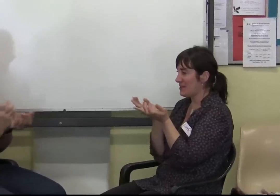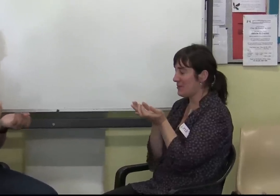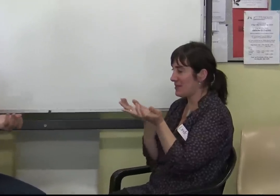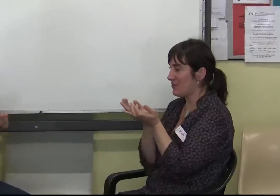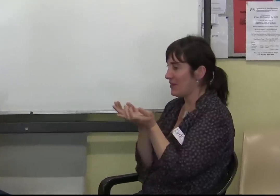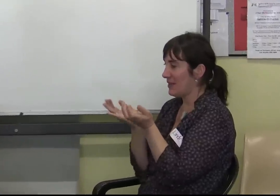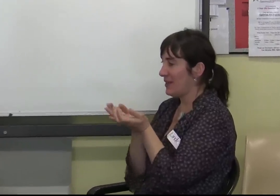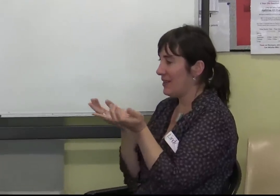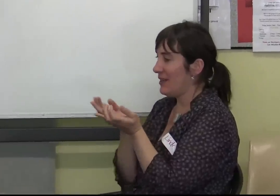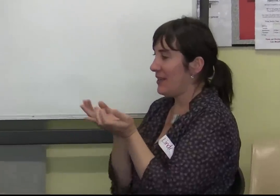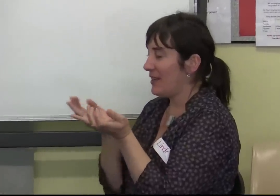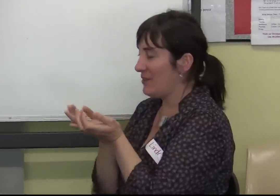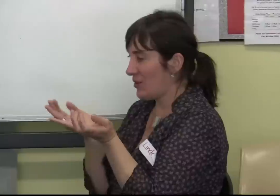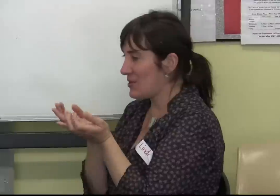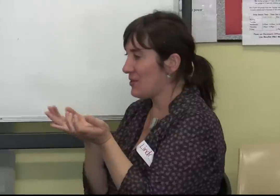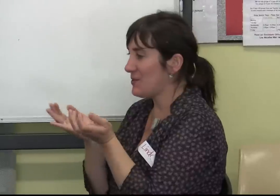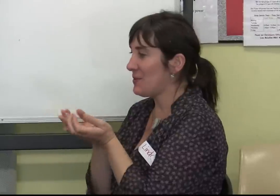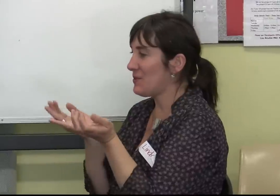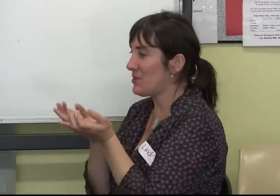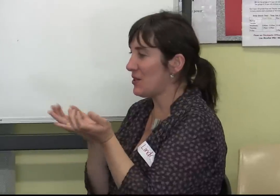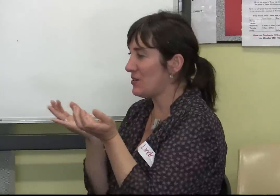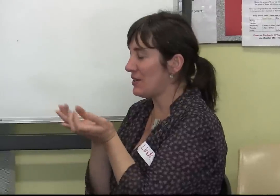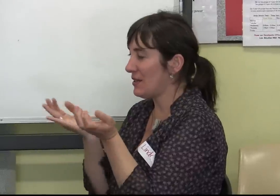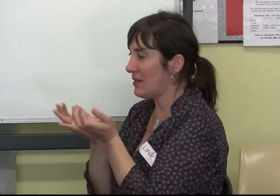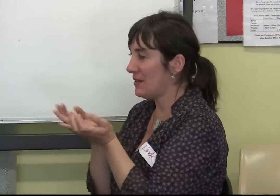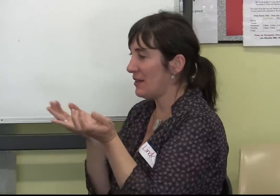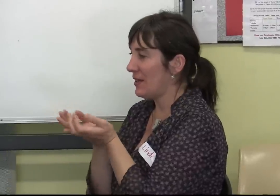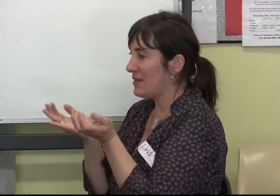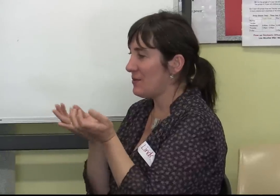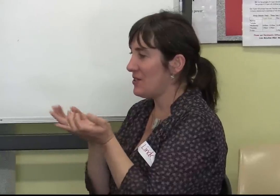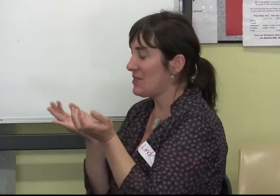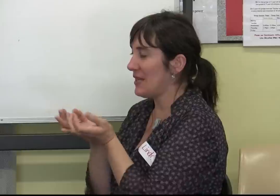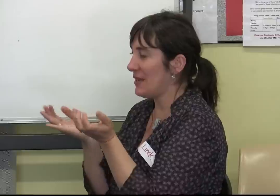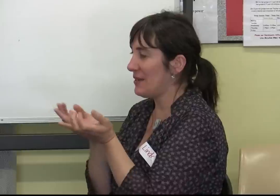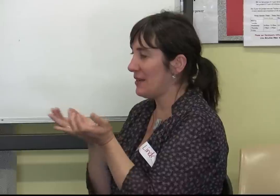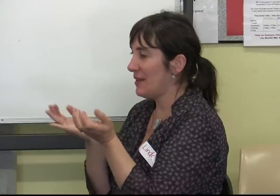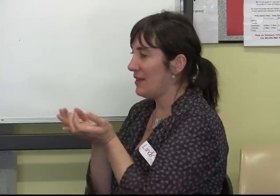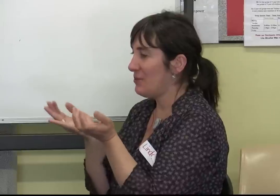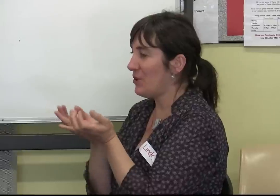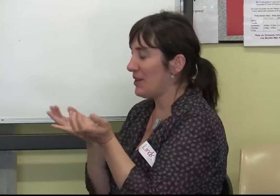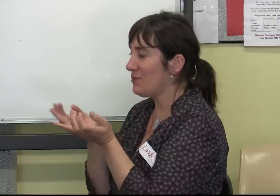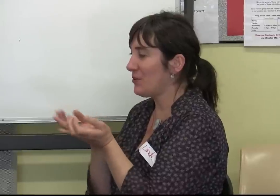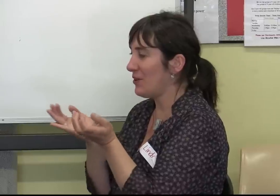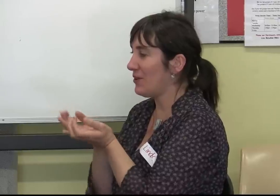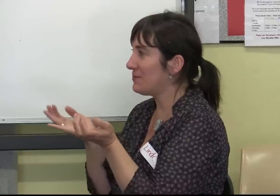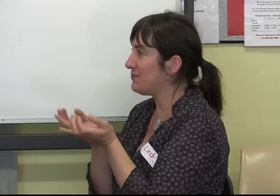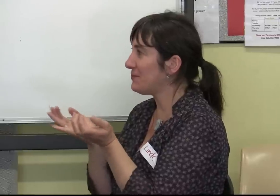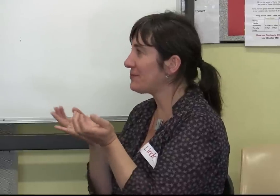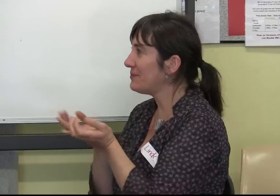accept myself. Even though I still have some of this frustration. Even though I still have some of this frustration. Something just there. Something just there. Blocking the flow. Blocking the flow. I deeply completely